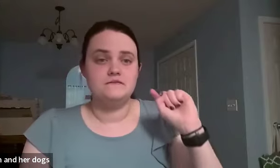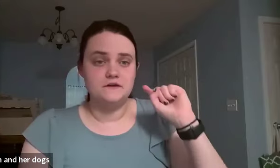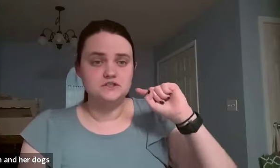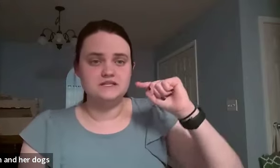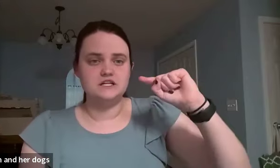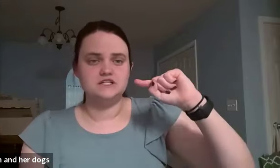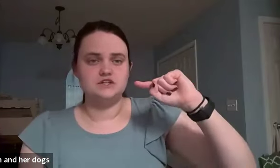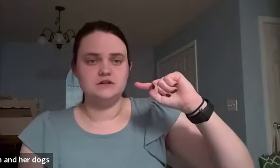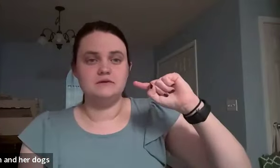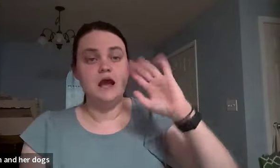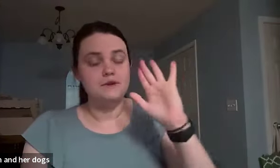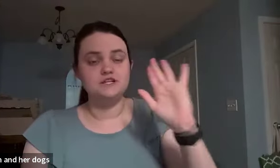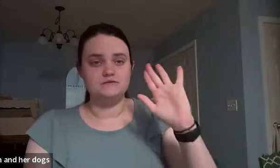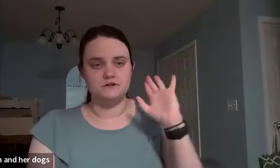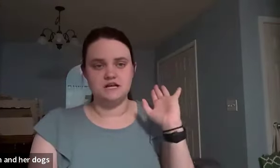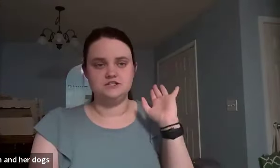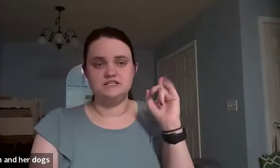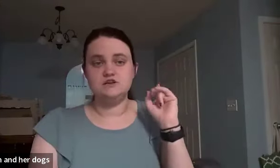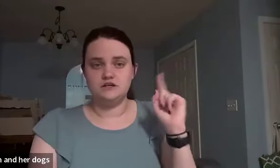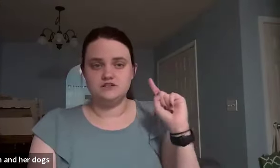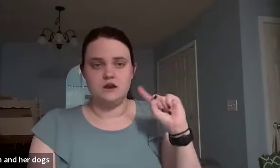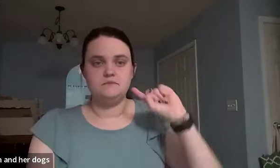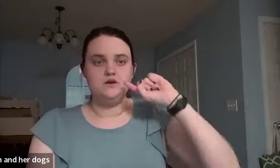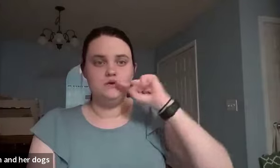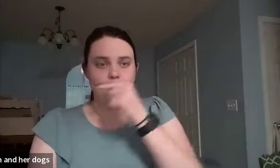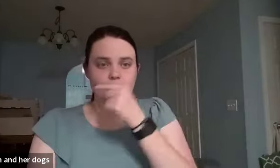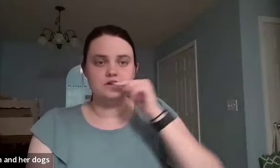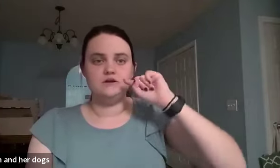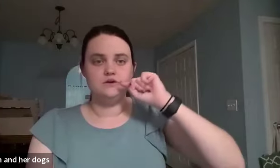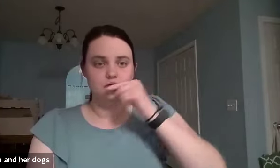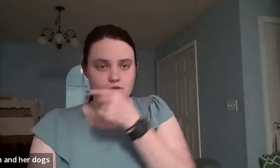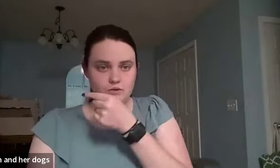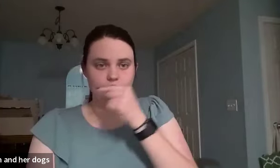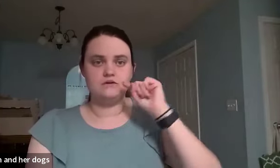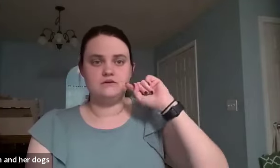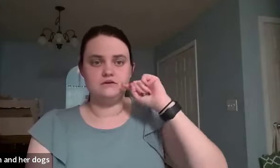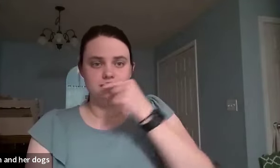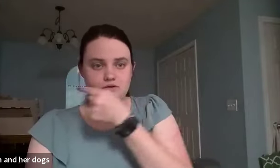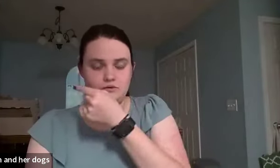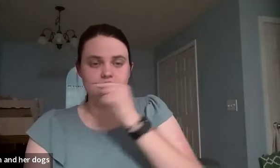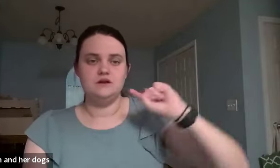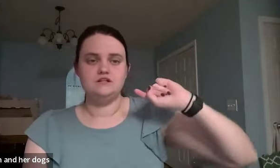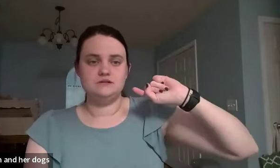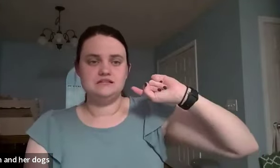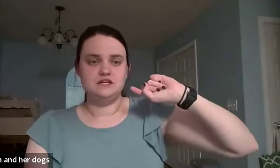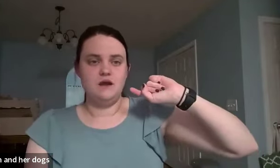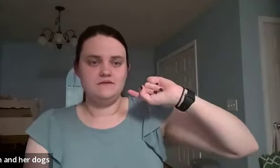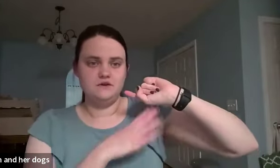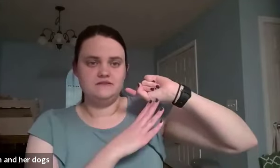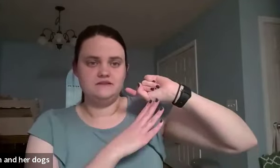The first one is going to start, I'm going to do it first, actually, because it's hard to describe. Corn. Corn. Corn. So it's like you have your hand